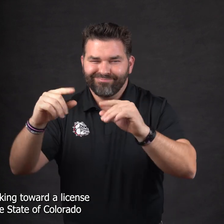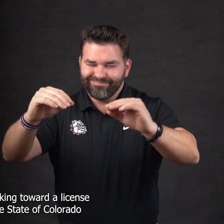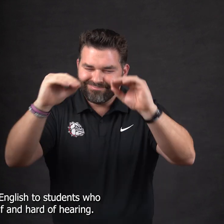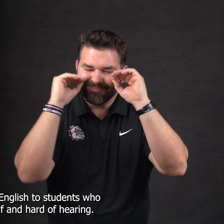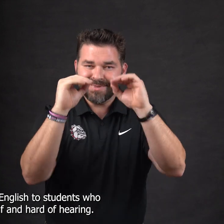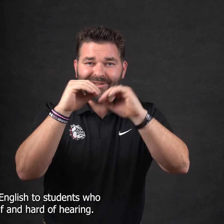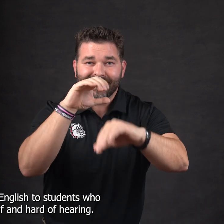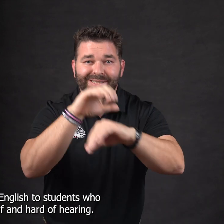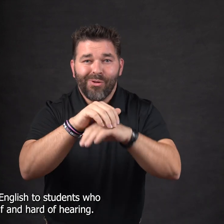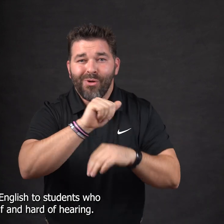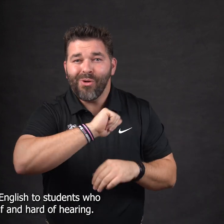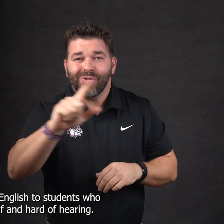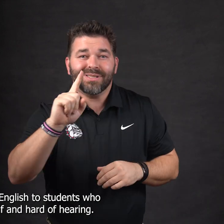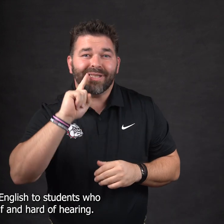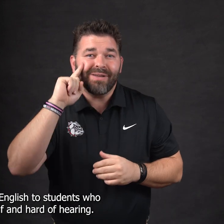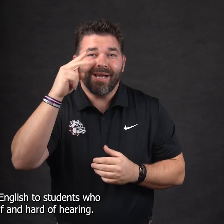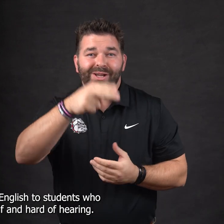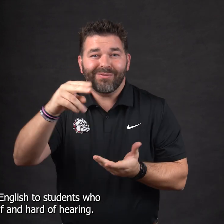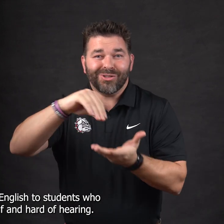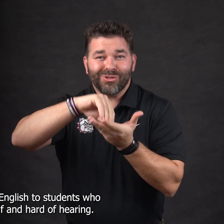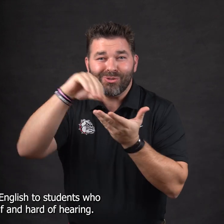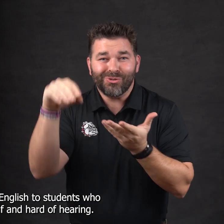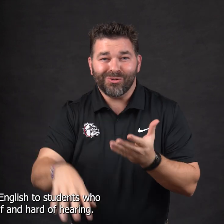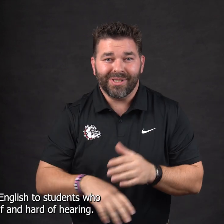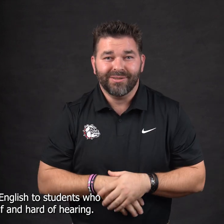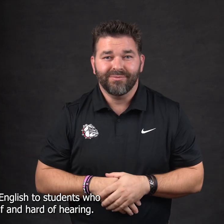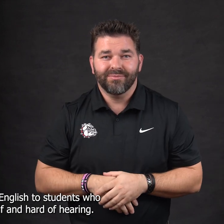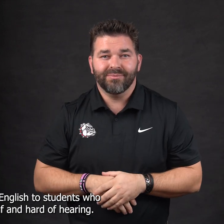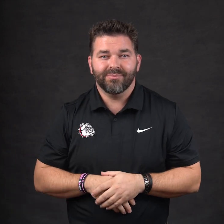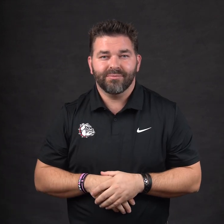to teach English to students who are deaf and hard of hearing.